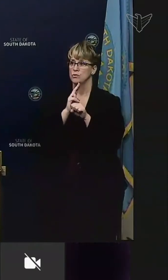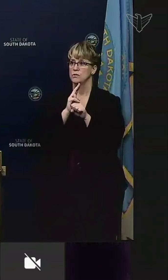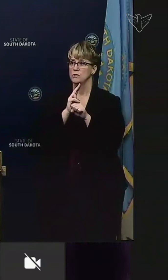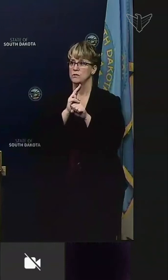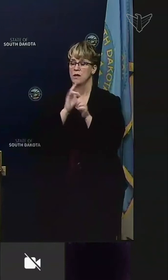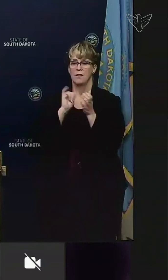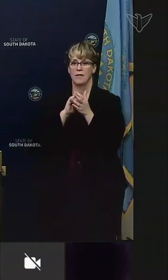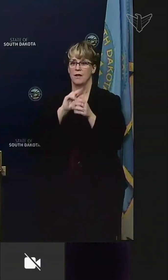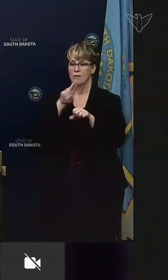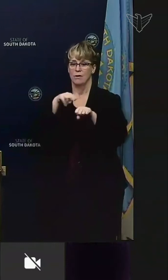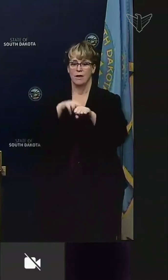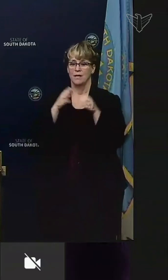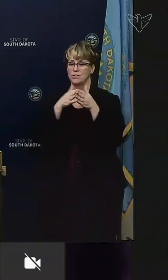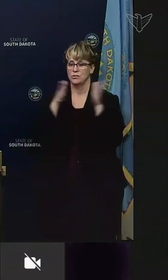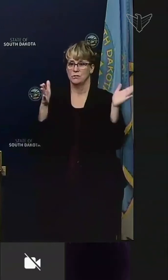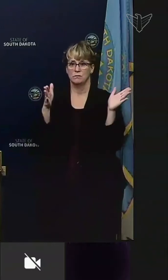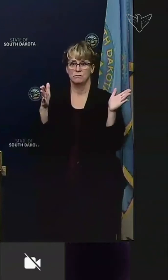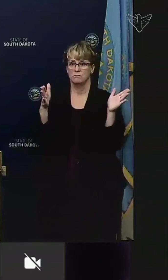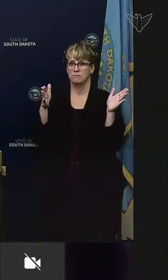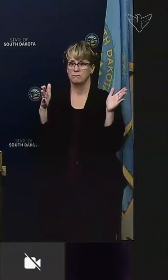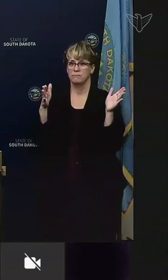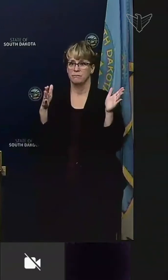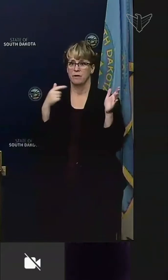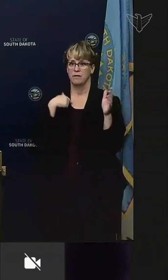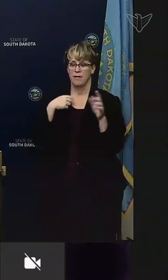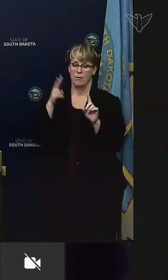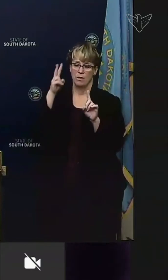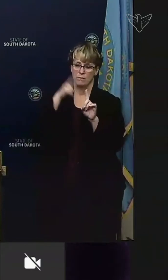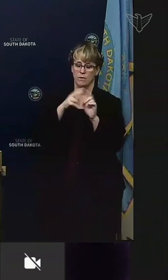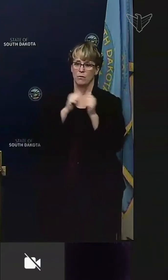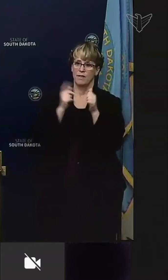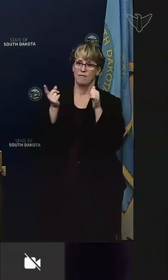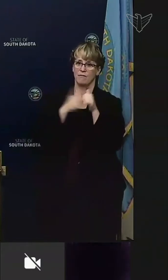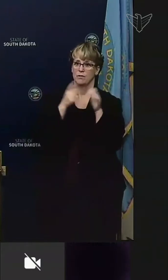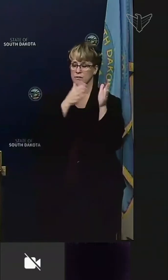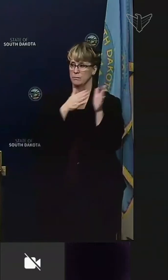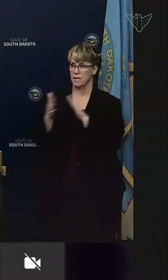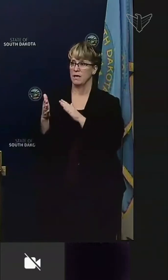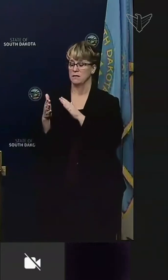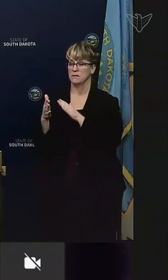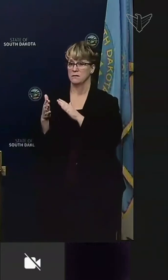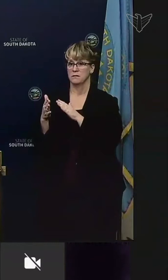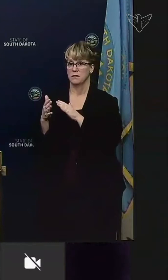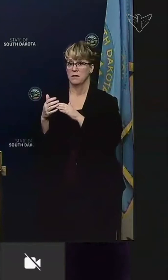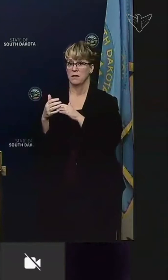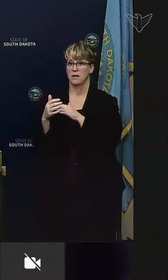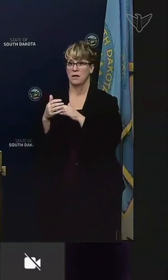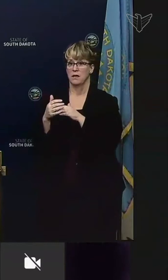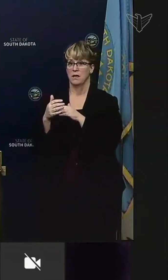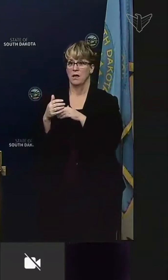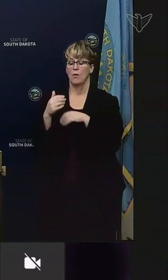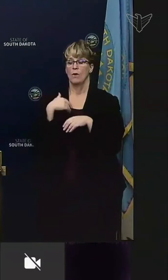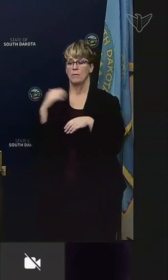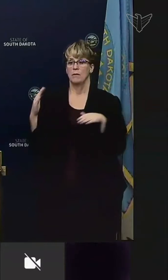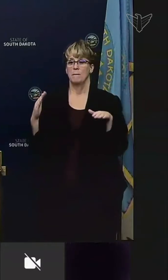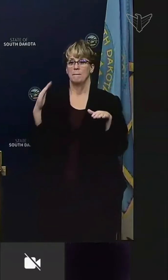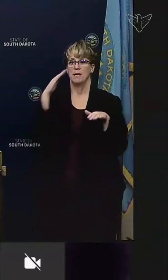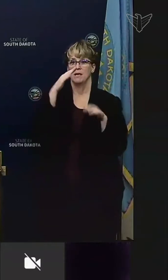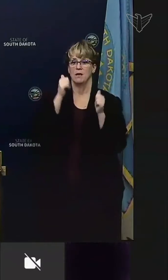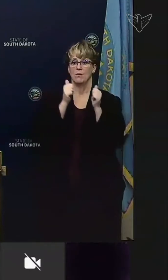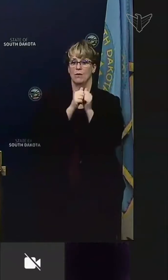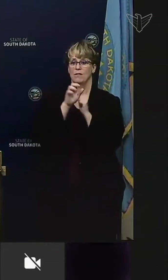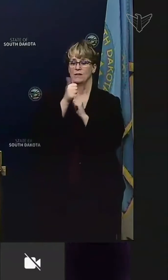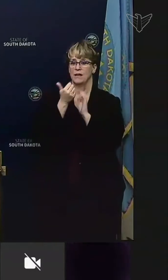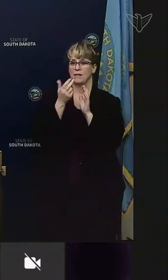that are nationwide, well-respected models that we plugged into that initial plan, we would have been peaking with about 10,000 people